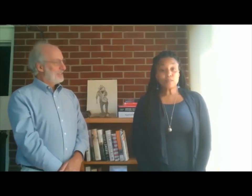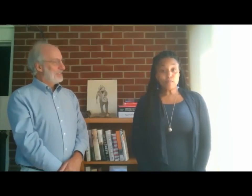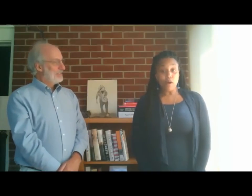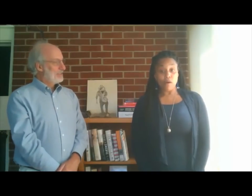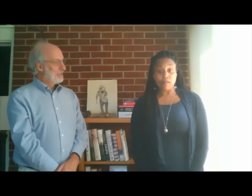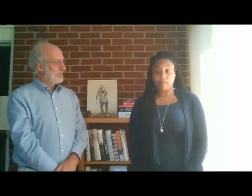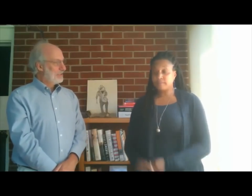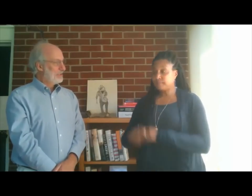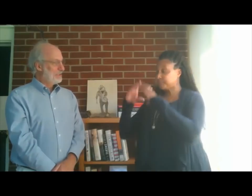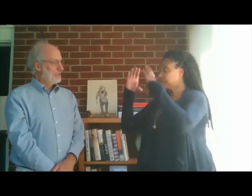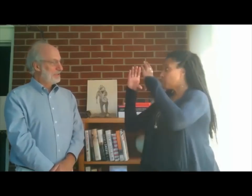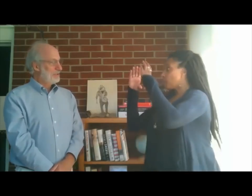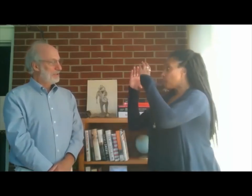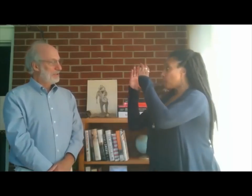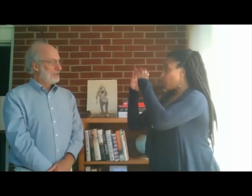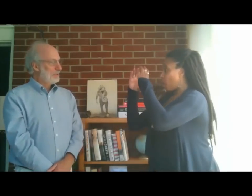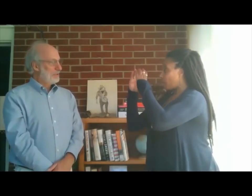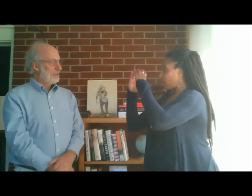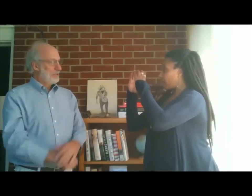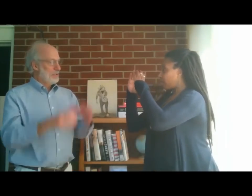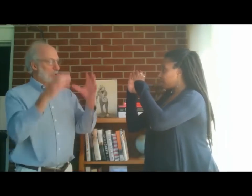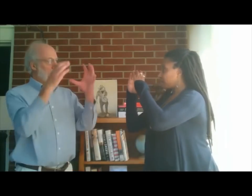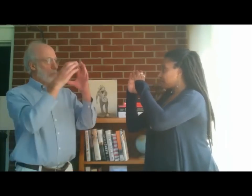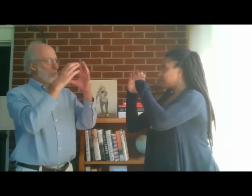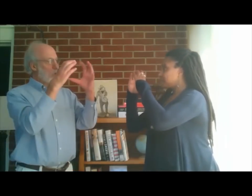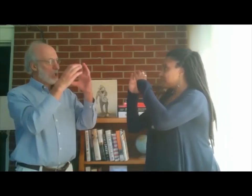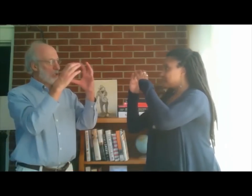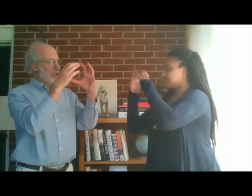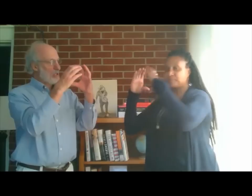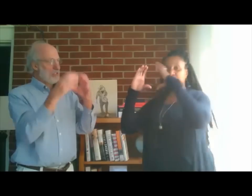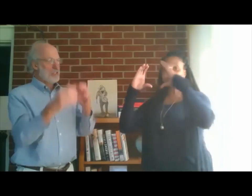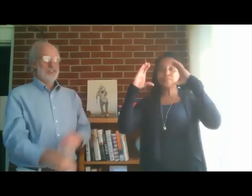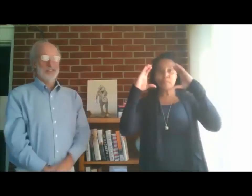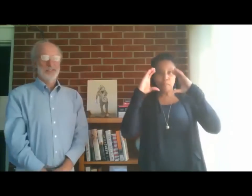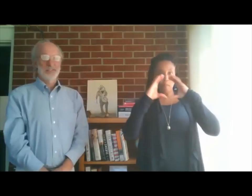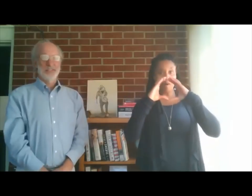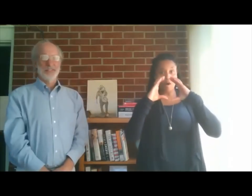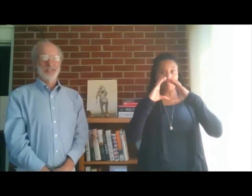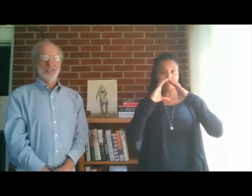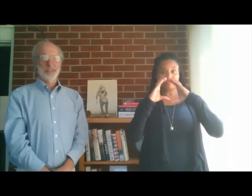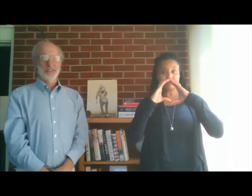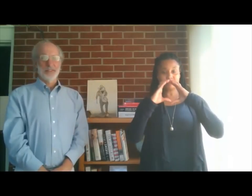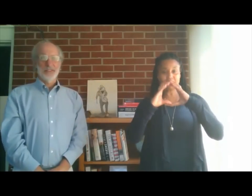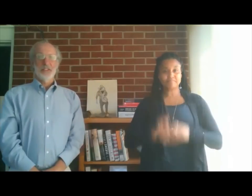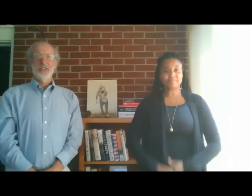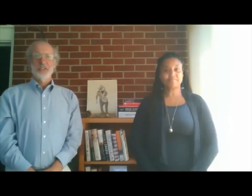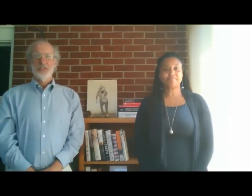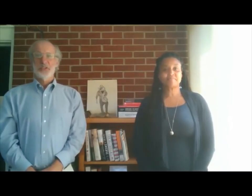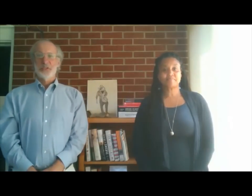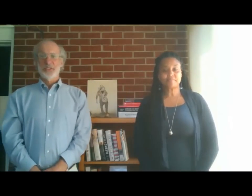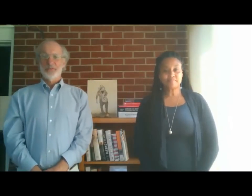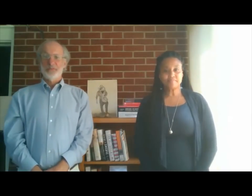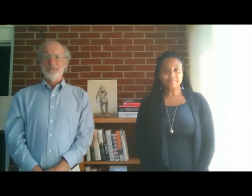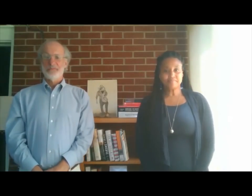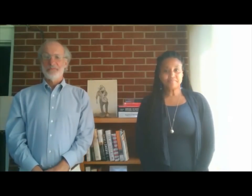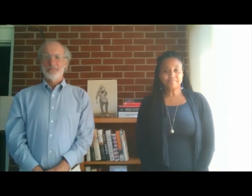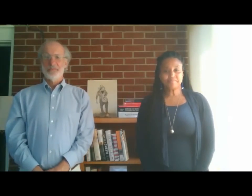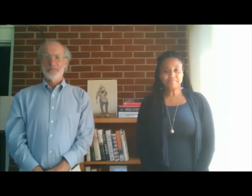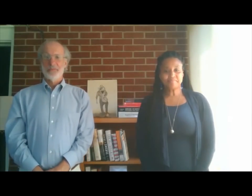Next is ball. Ball. Ball. Ball. Your